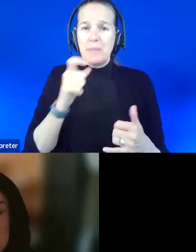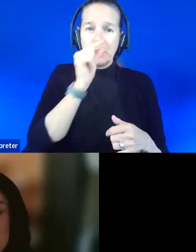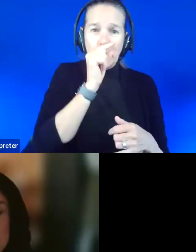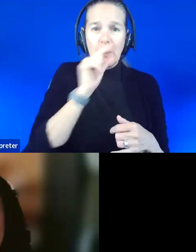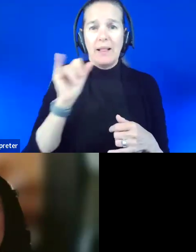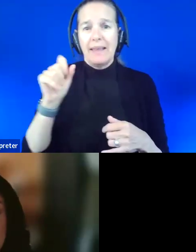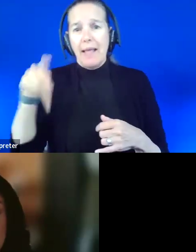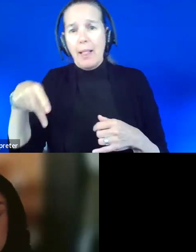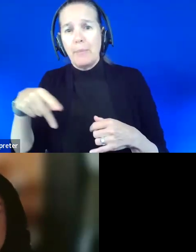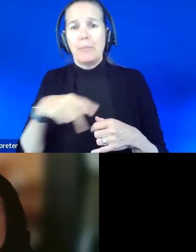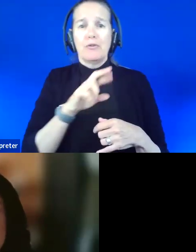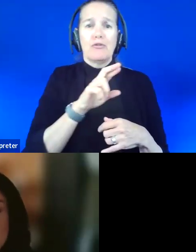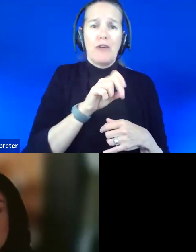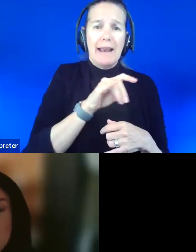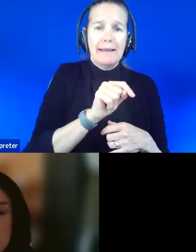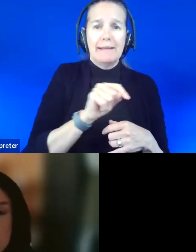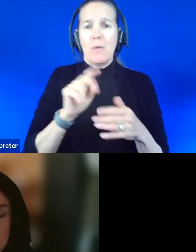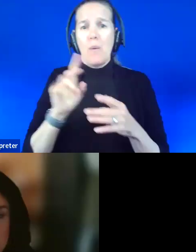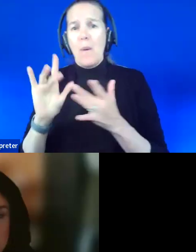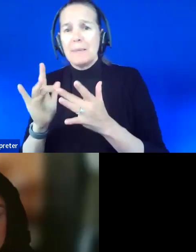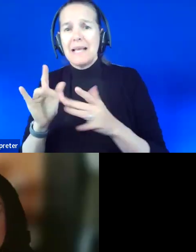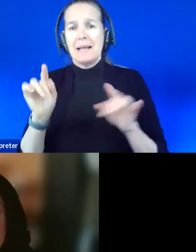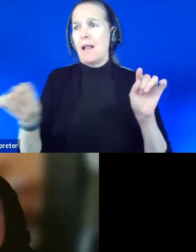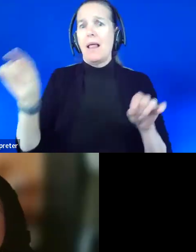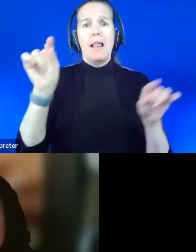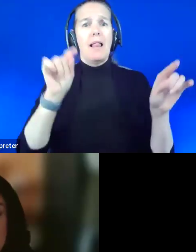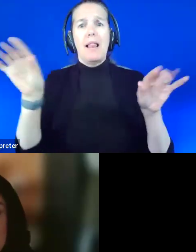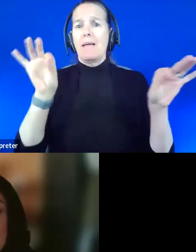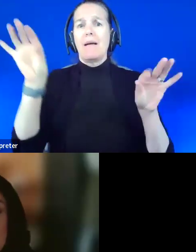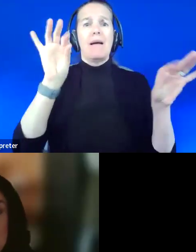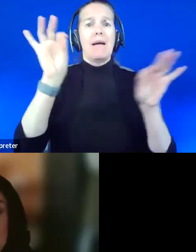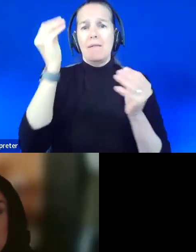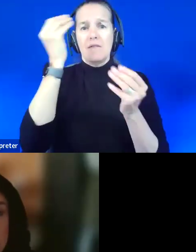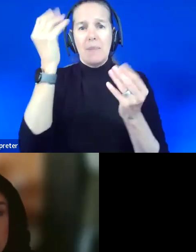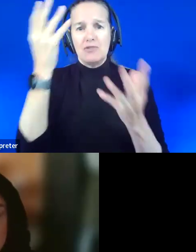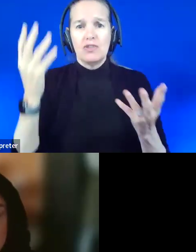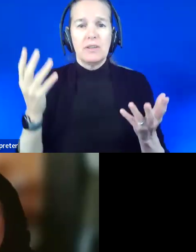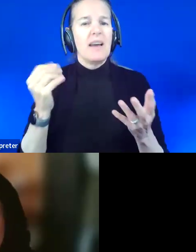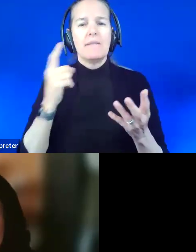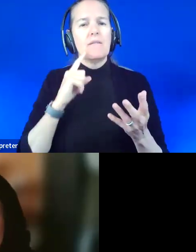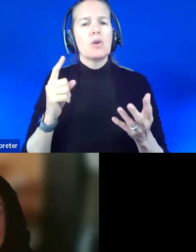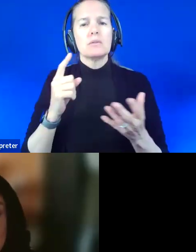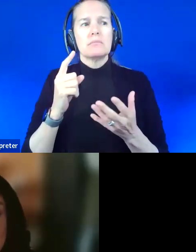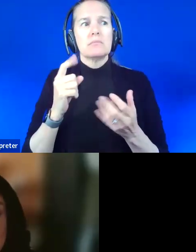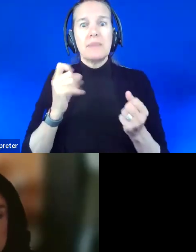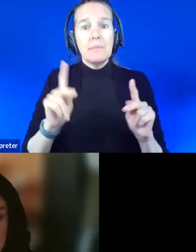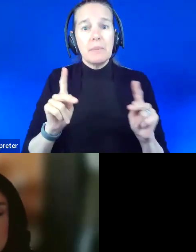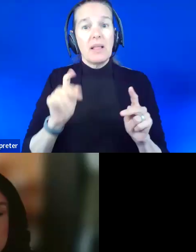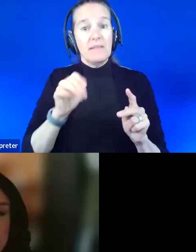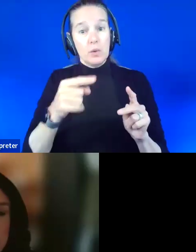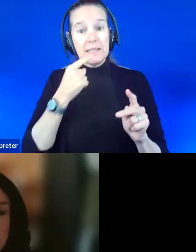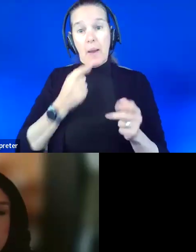use Reddit, you go to the websites. There's all these different places to find the information that you need. And for a lot of people, when you say wheelchair